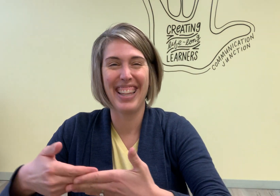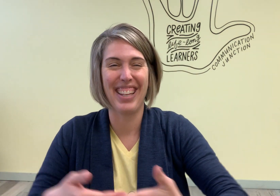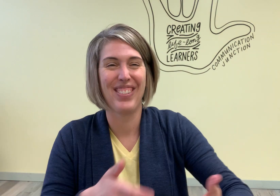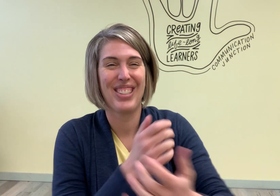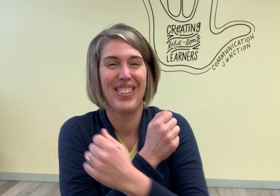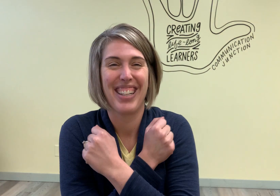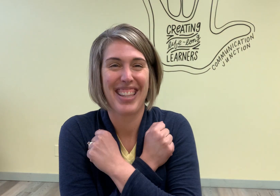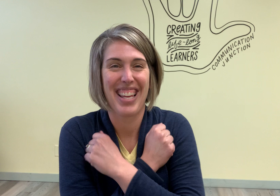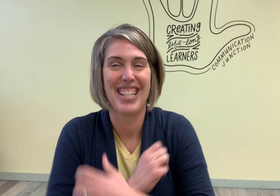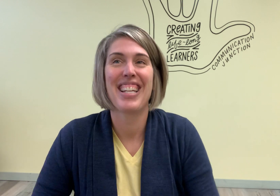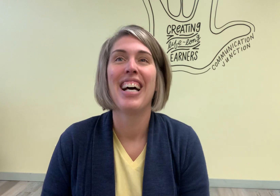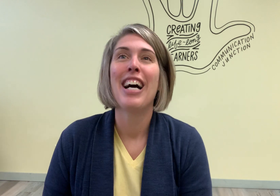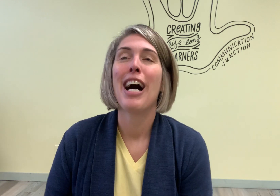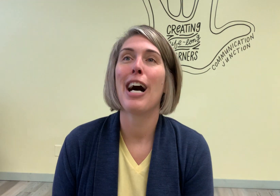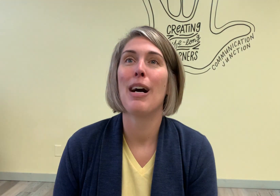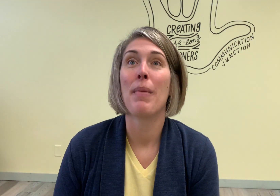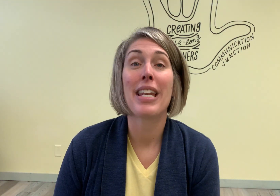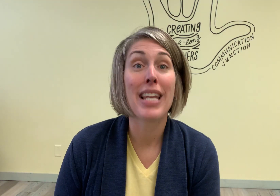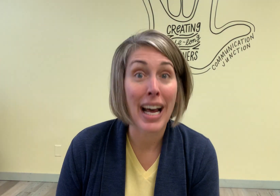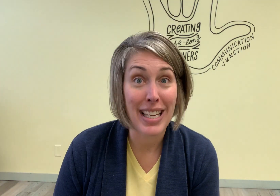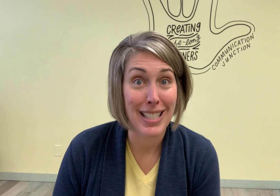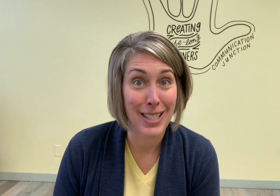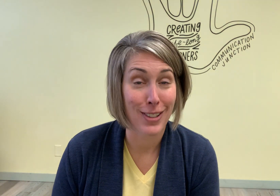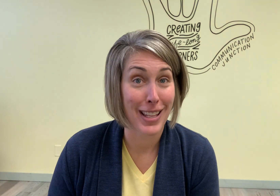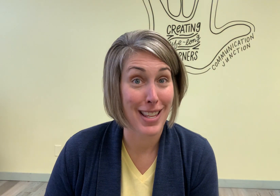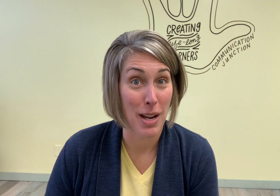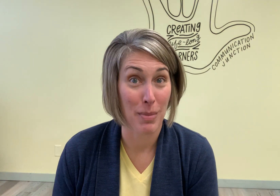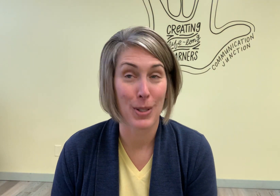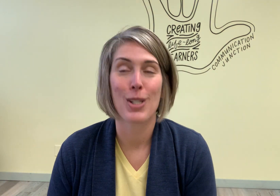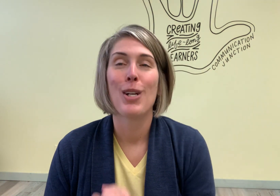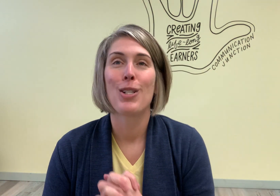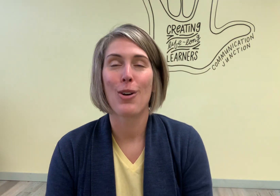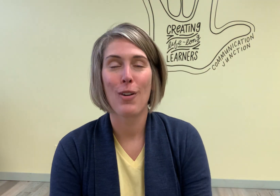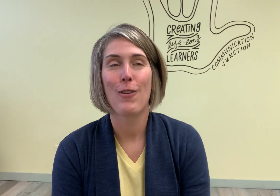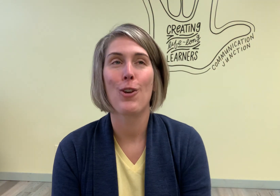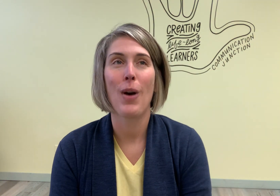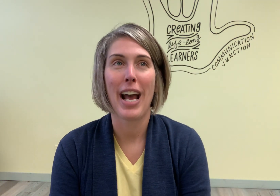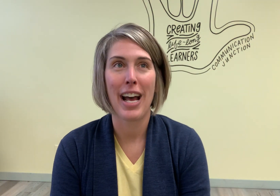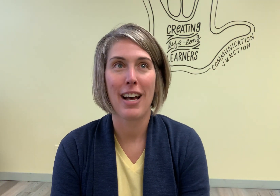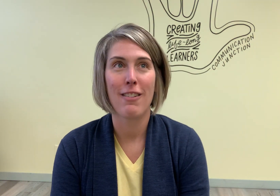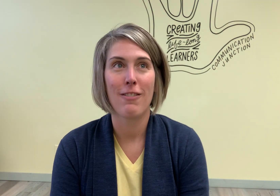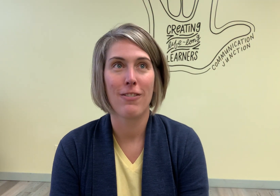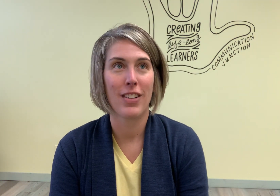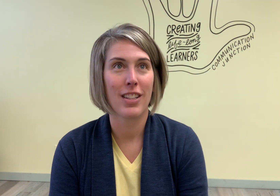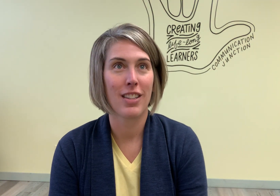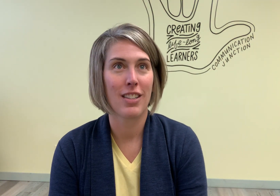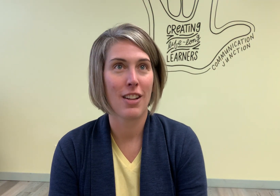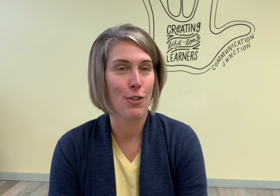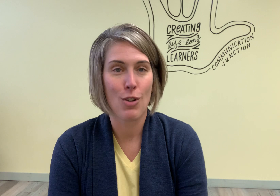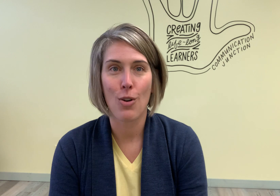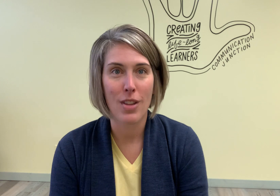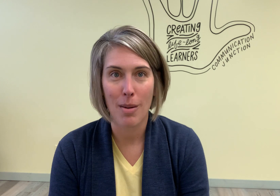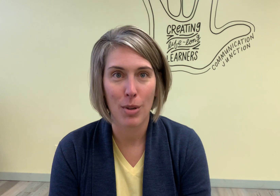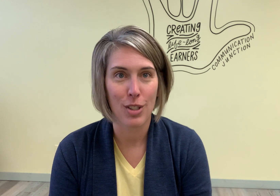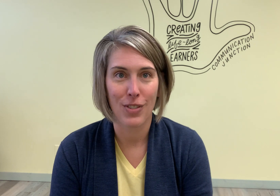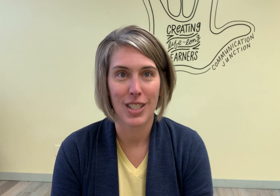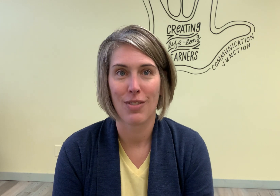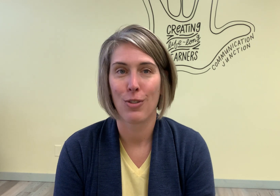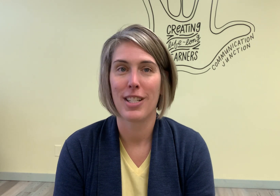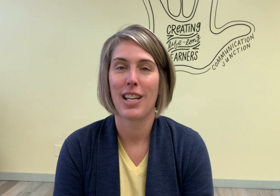we'll do hug at the end. Not necessarily the numbers. So if you know the numbers, feel free to sign with